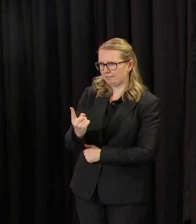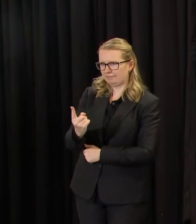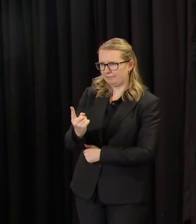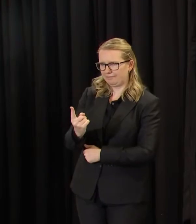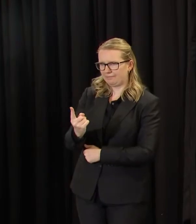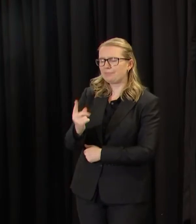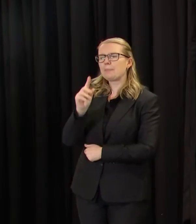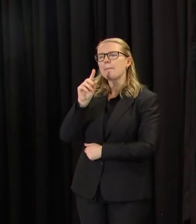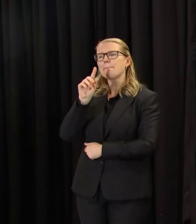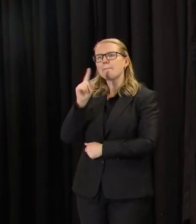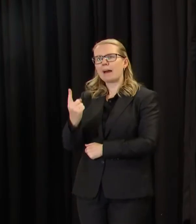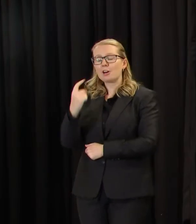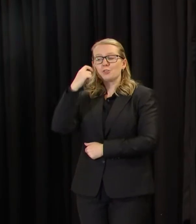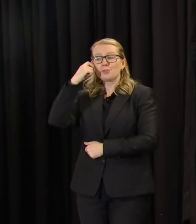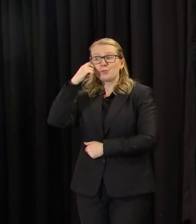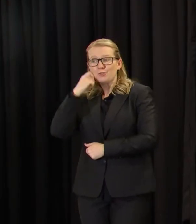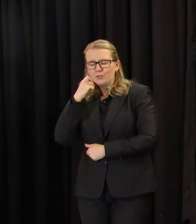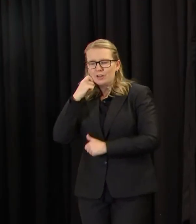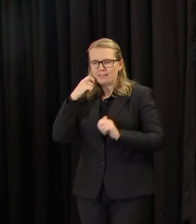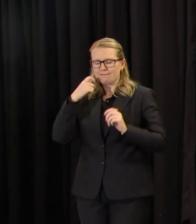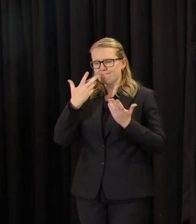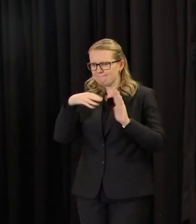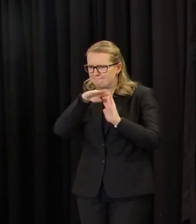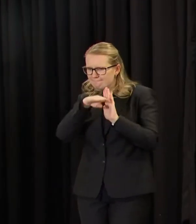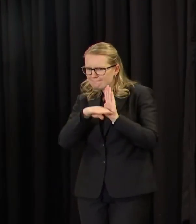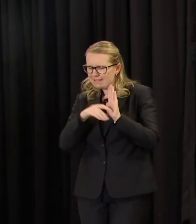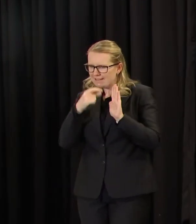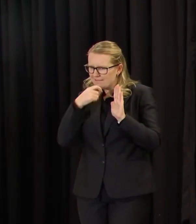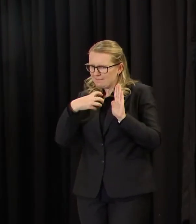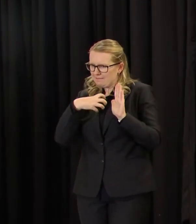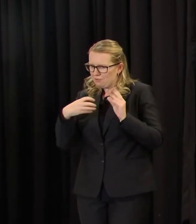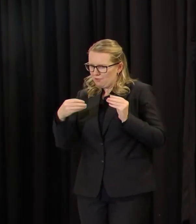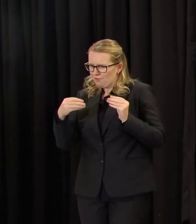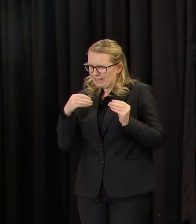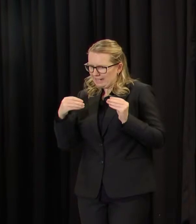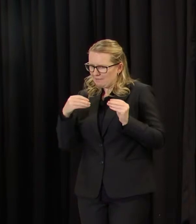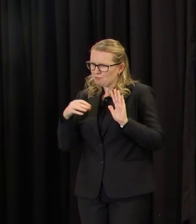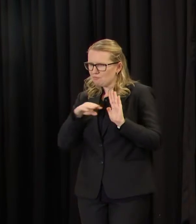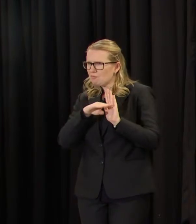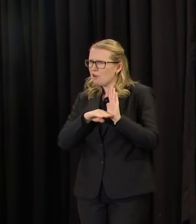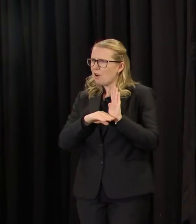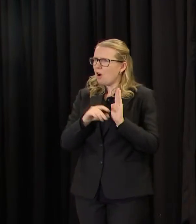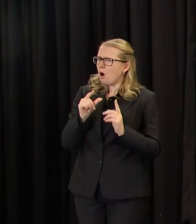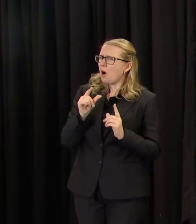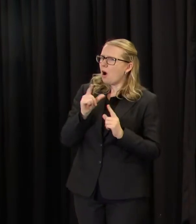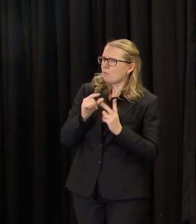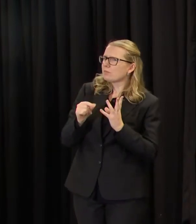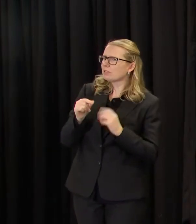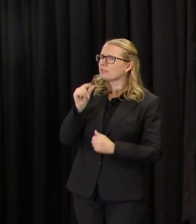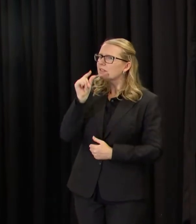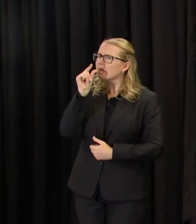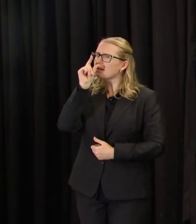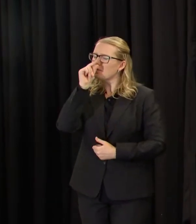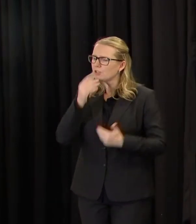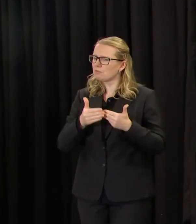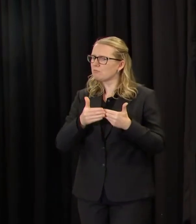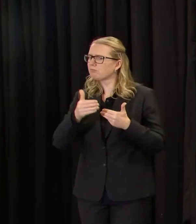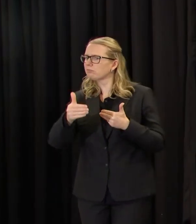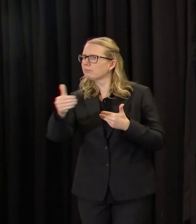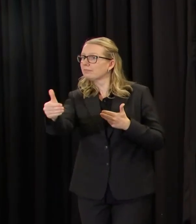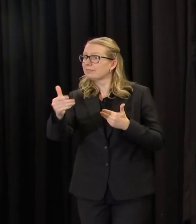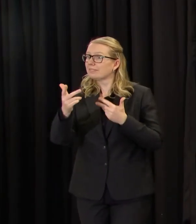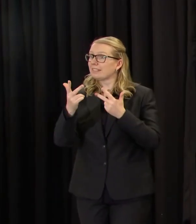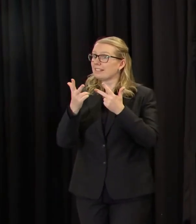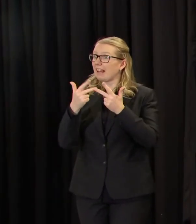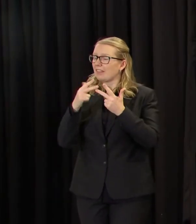some easing before we get to 80% of the community double dosed, that's still an option for us. It is barely an option in some